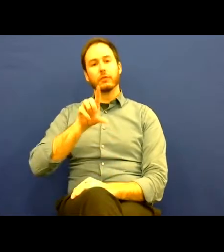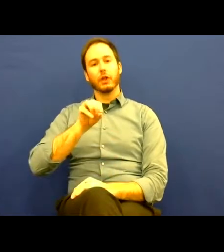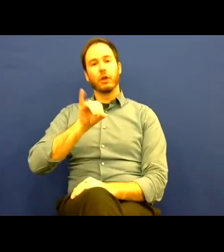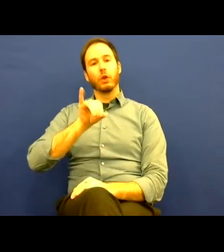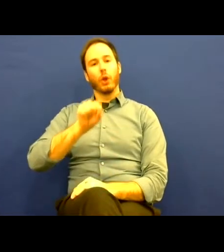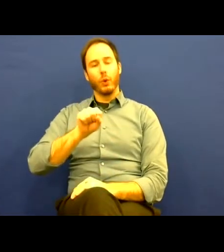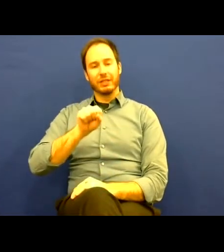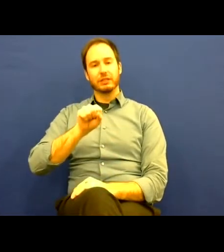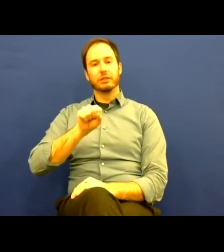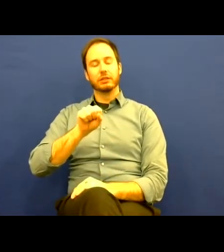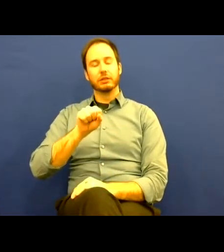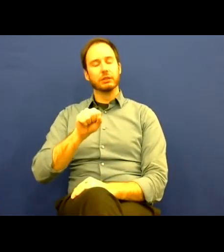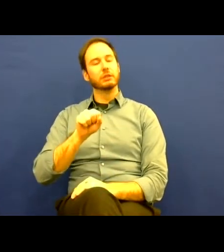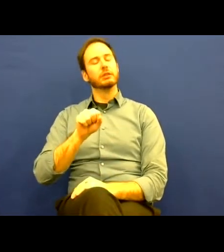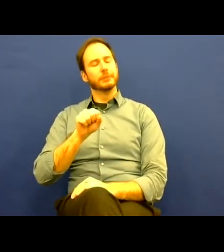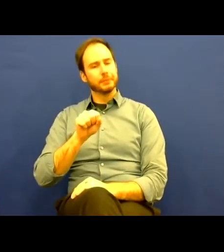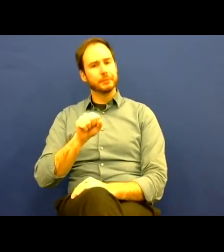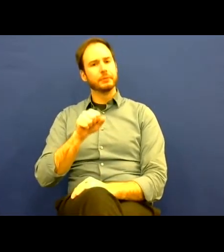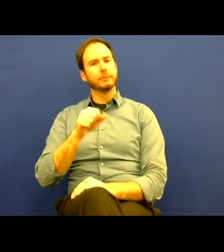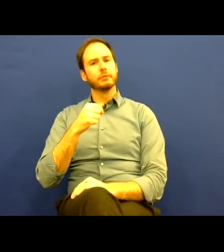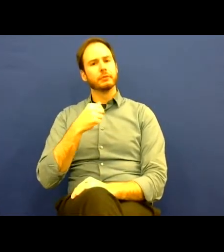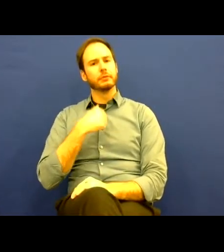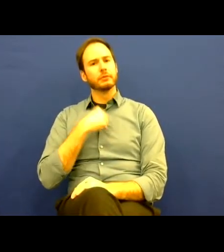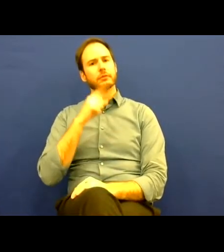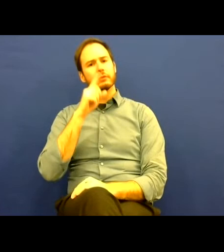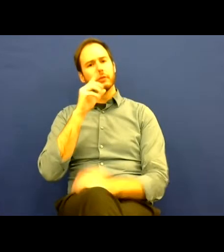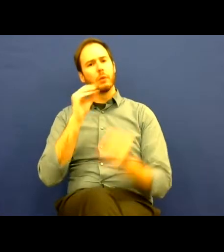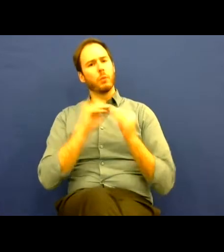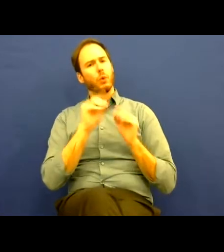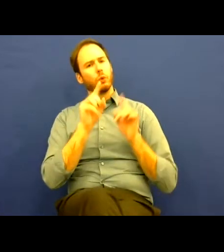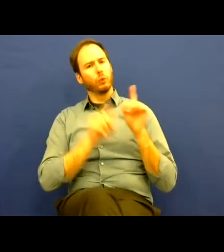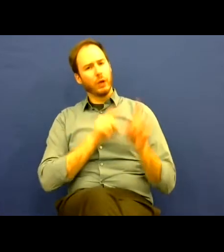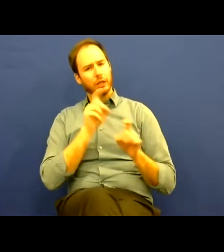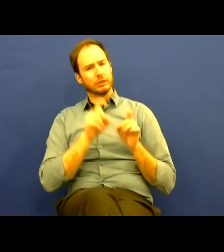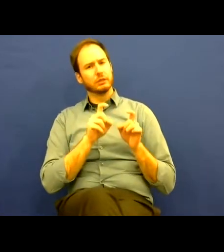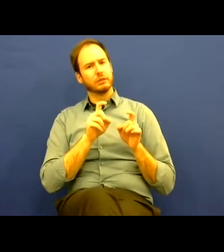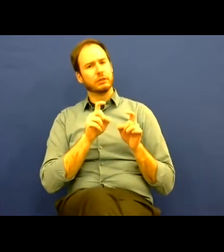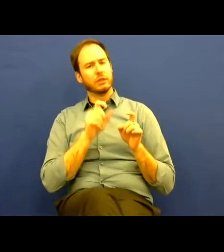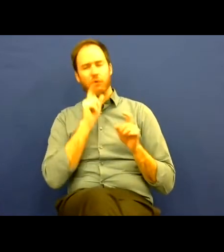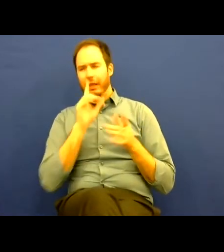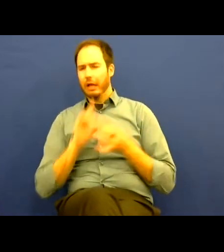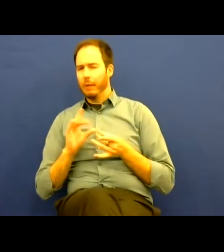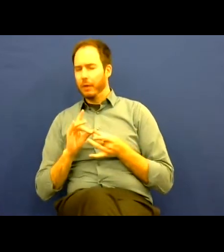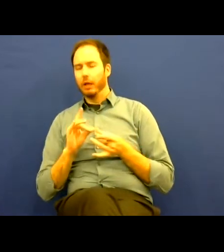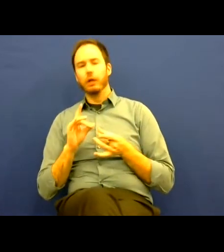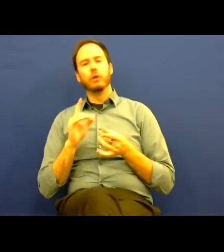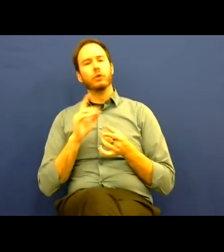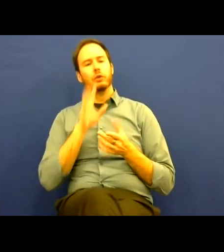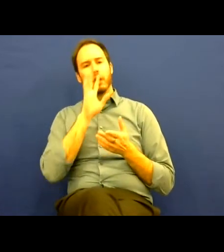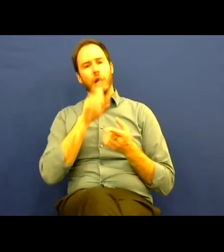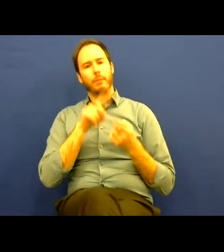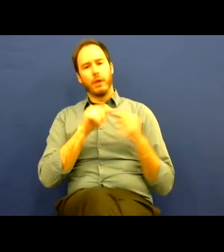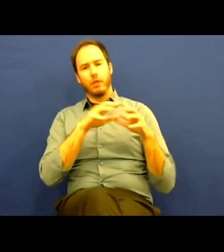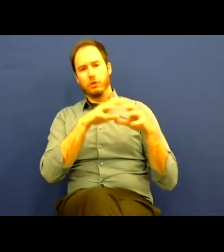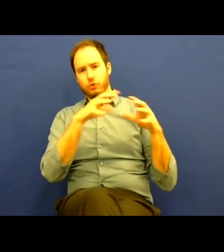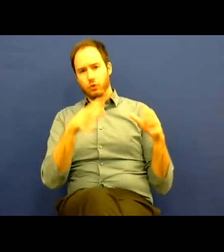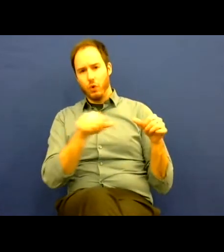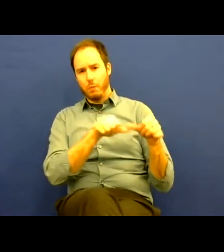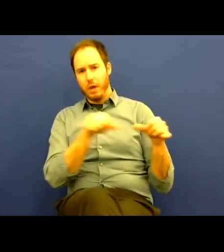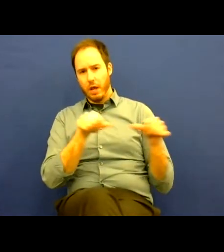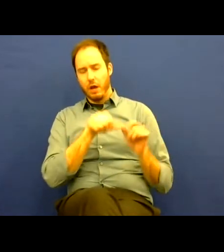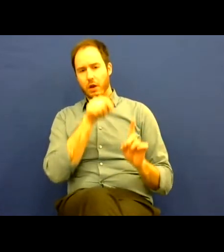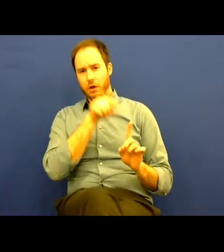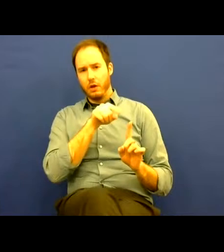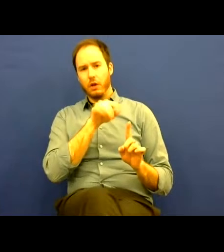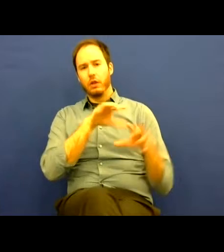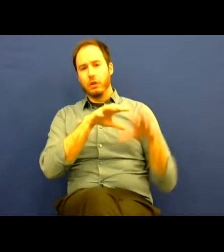Lois. I have more questions than comments. Okay, so we're talking about the dome area. So we're